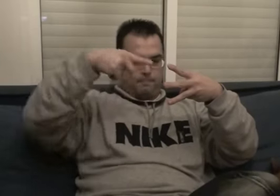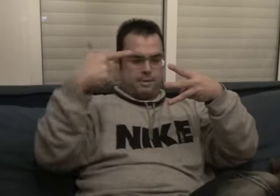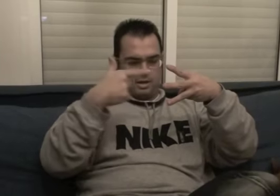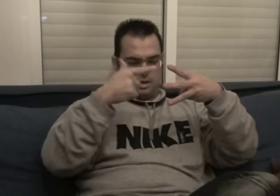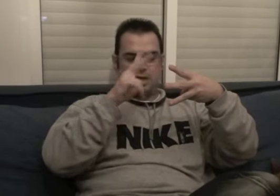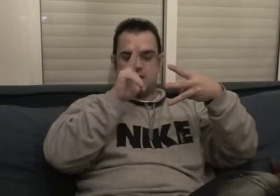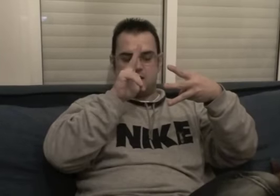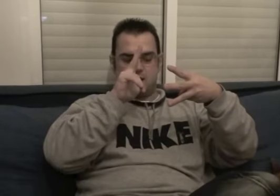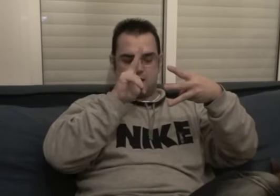7